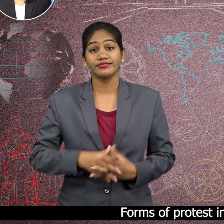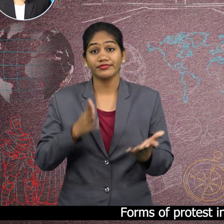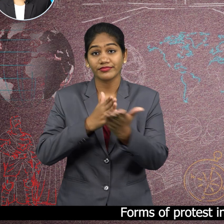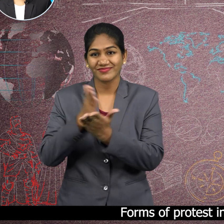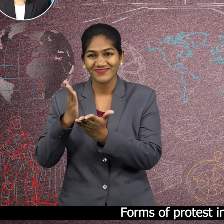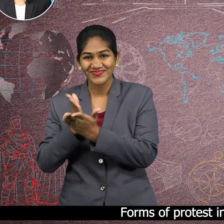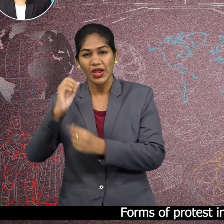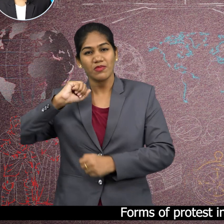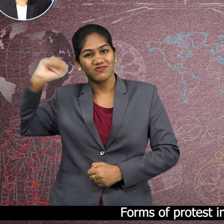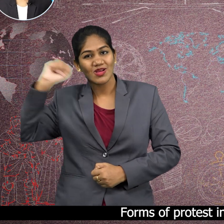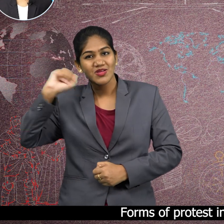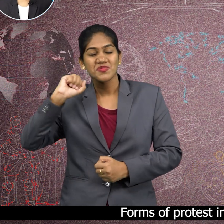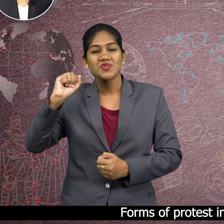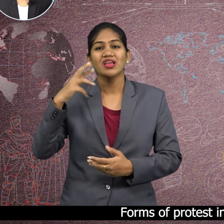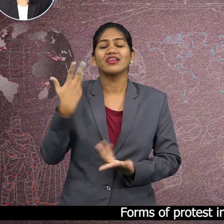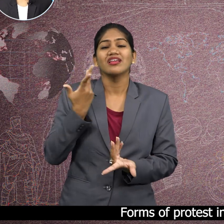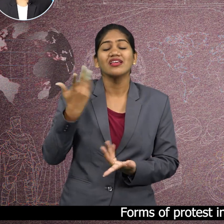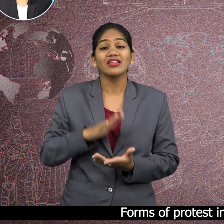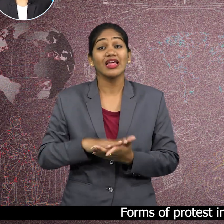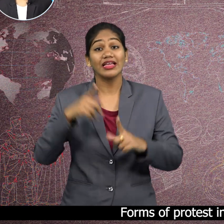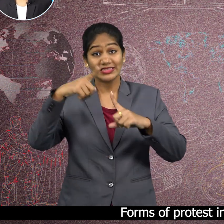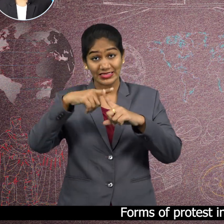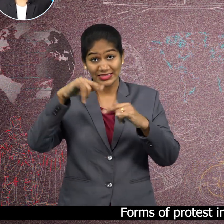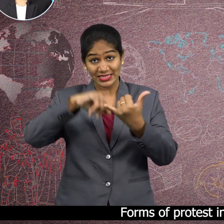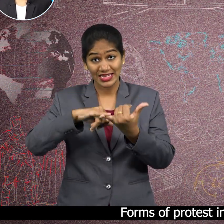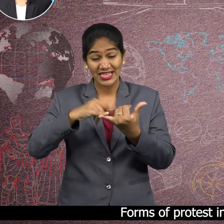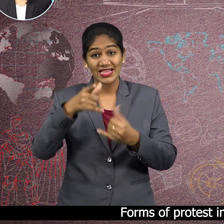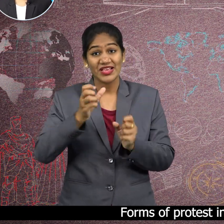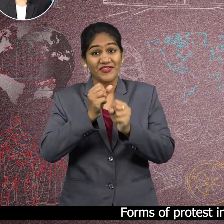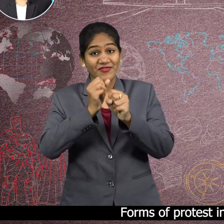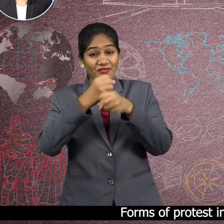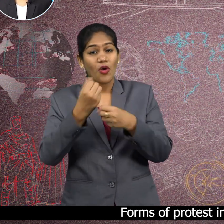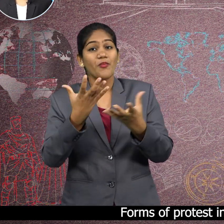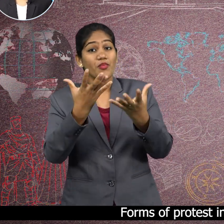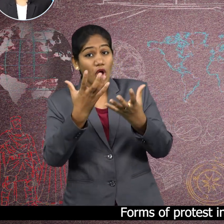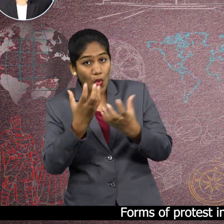Forms of protest in Telangana movement.